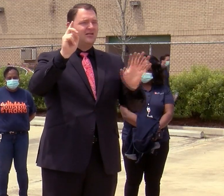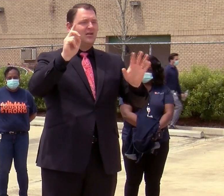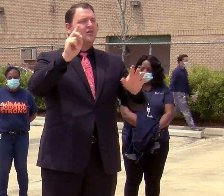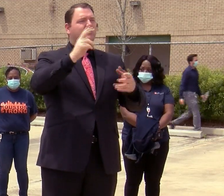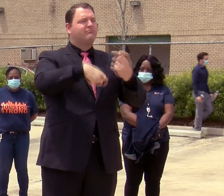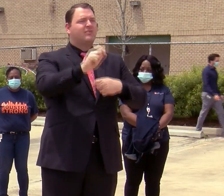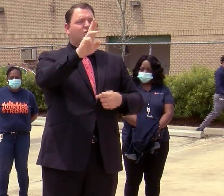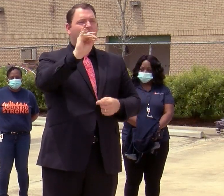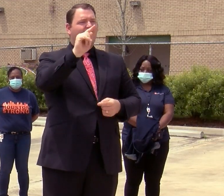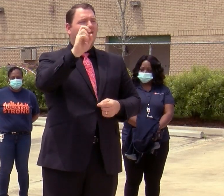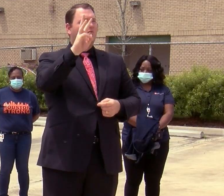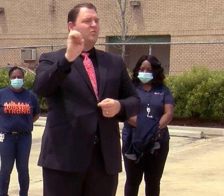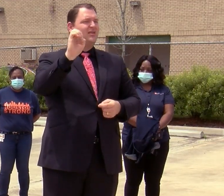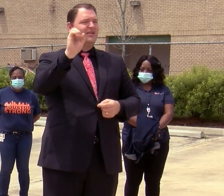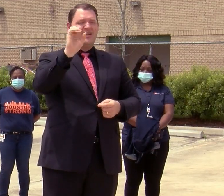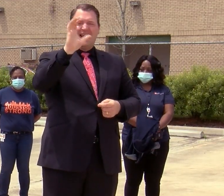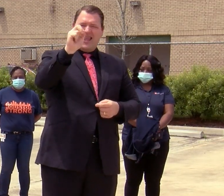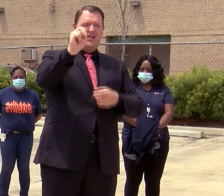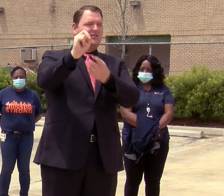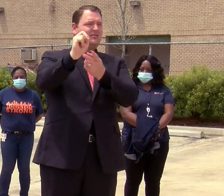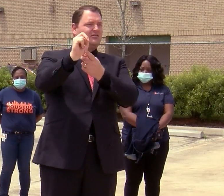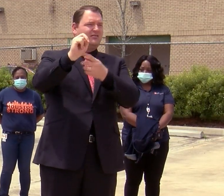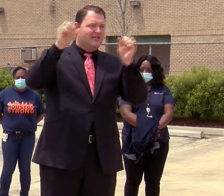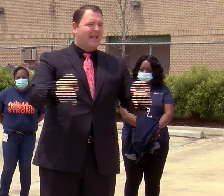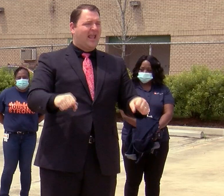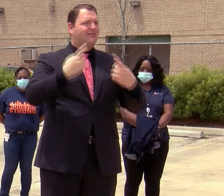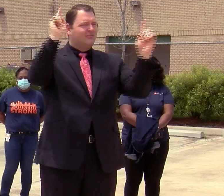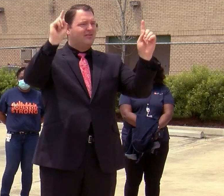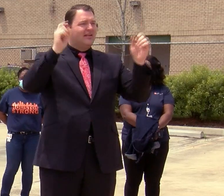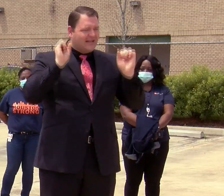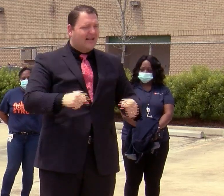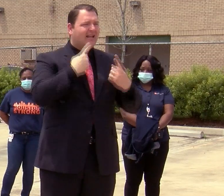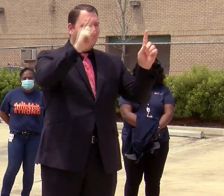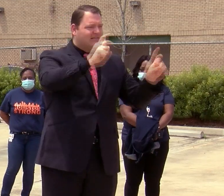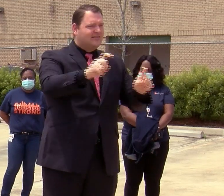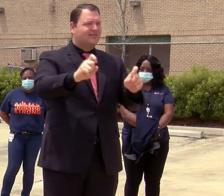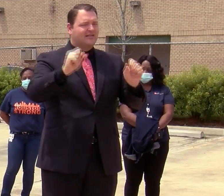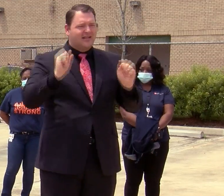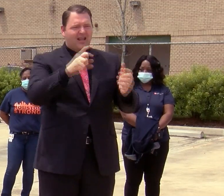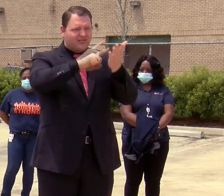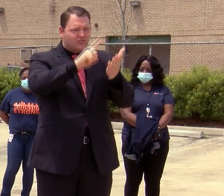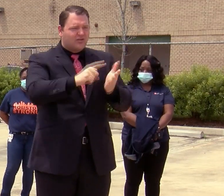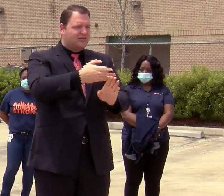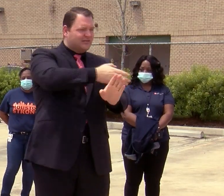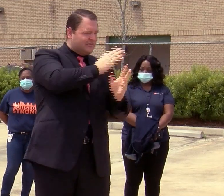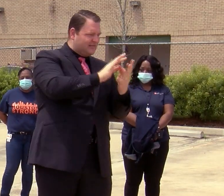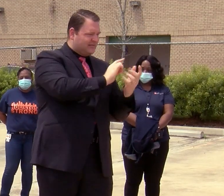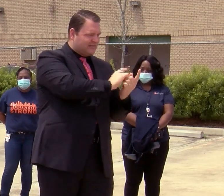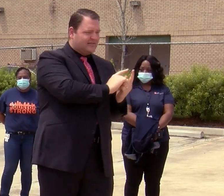testing. United, we can have the tracing. United, we can have the masking. United, we